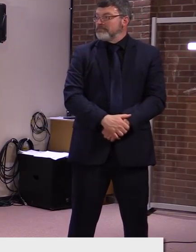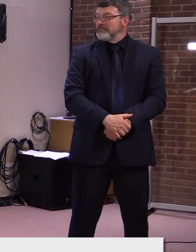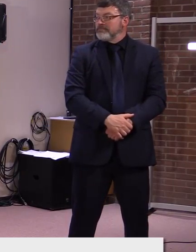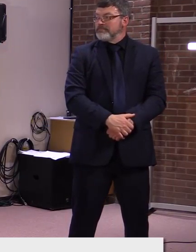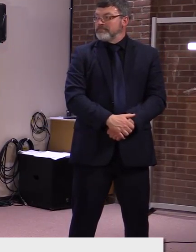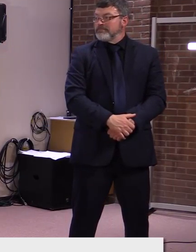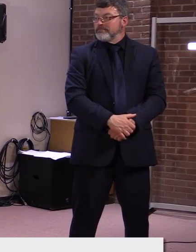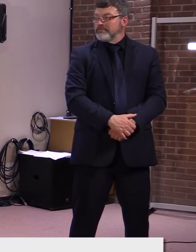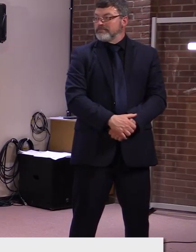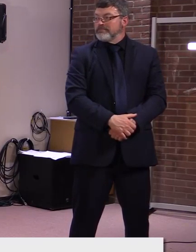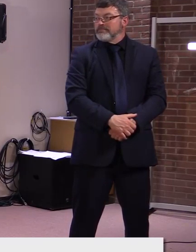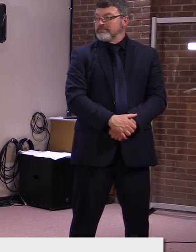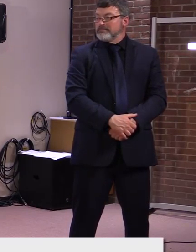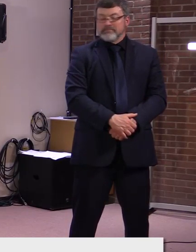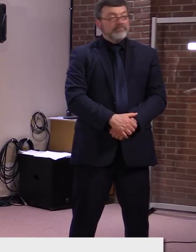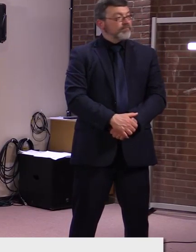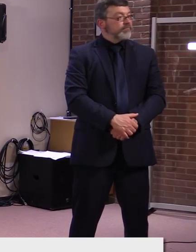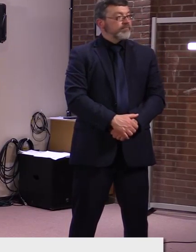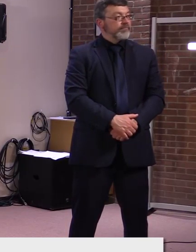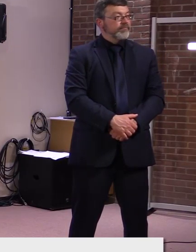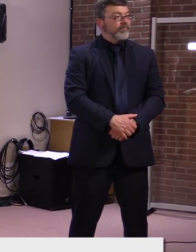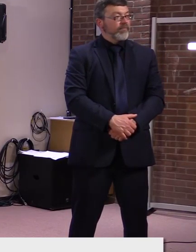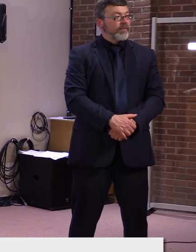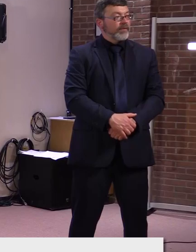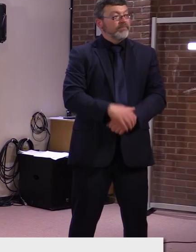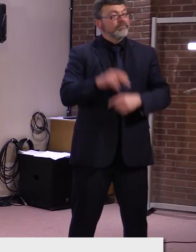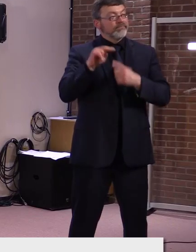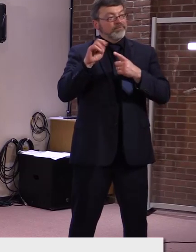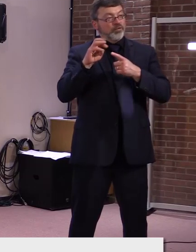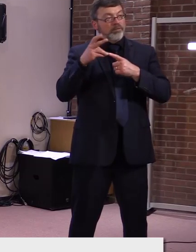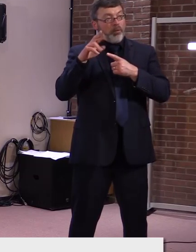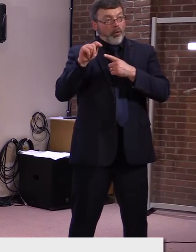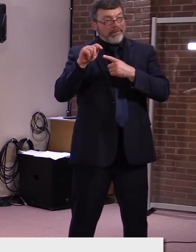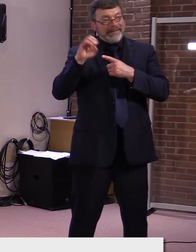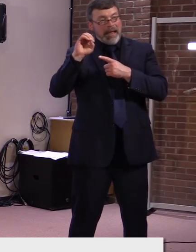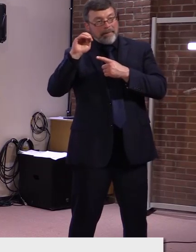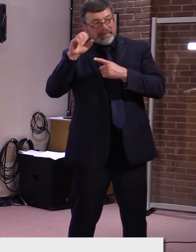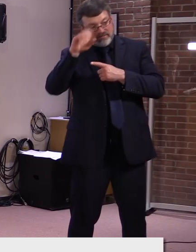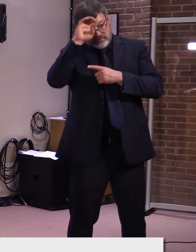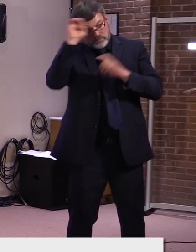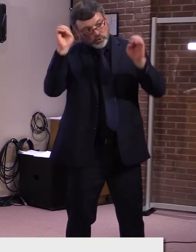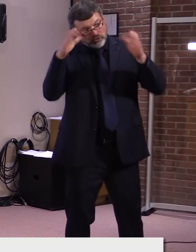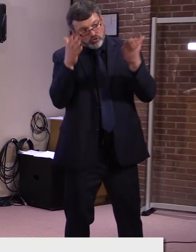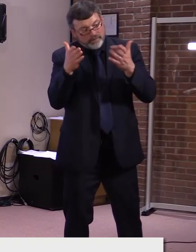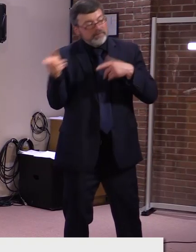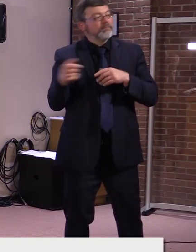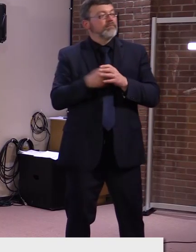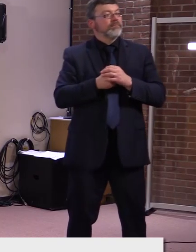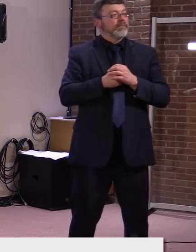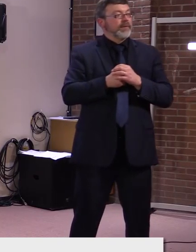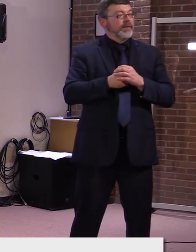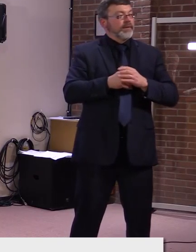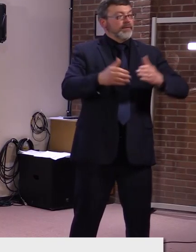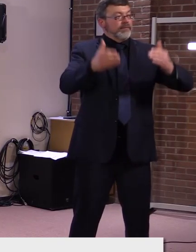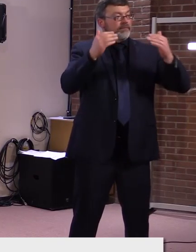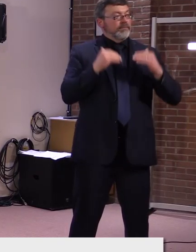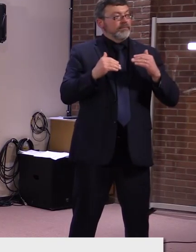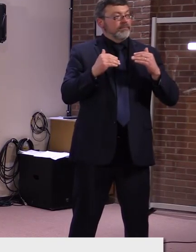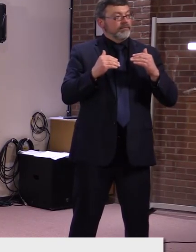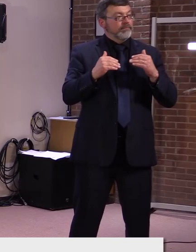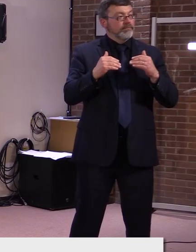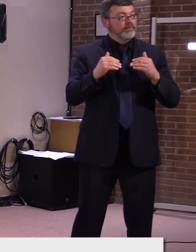Berry, the Newport EMS Station in Newport, Vermont, and Newport EMS will also be in